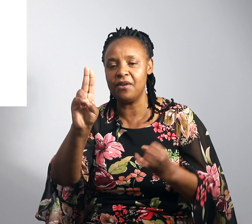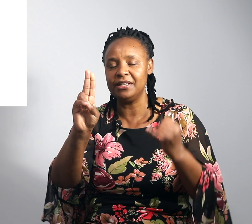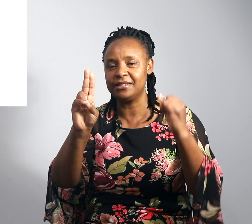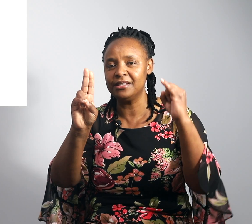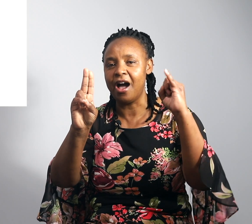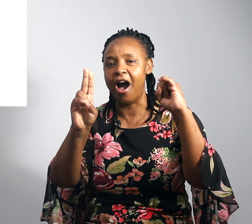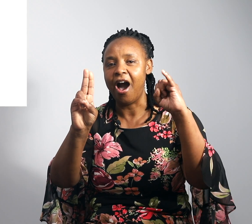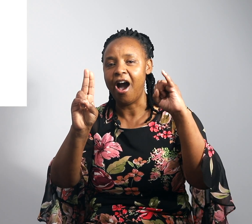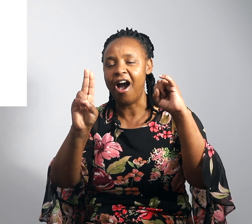vowel, it says a.